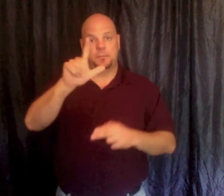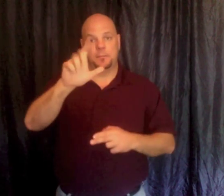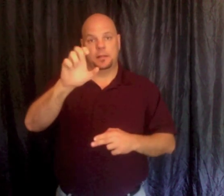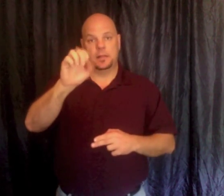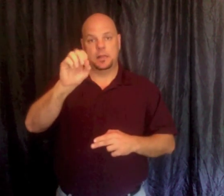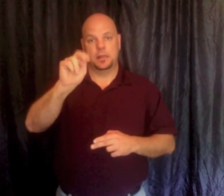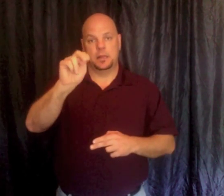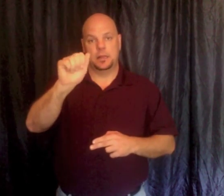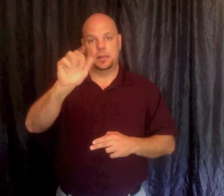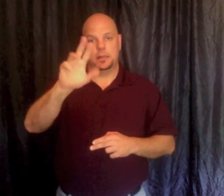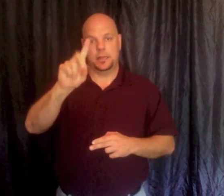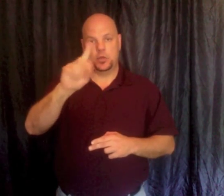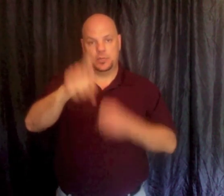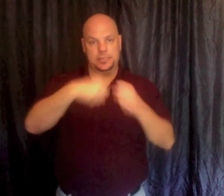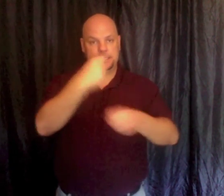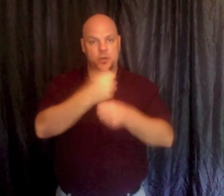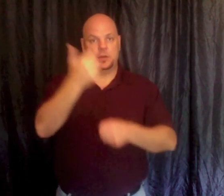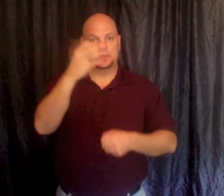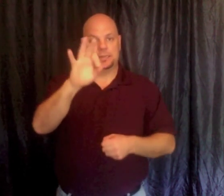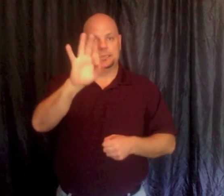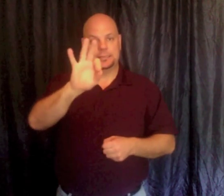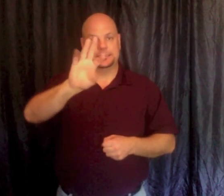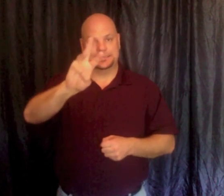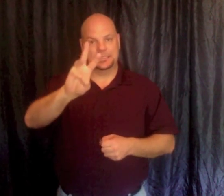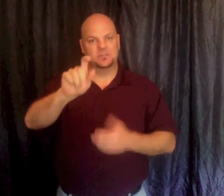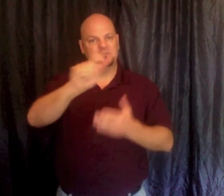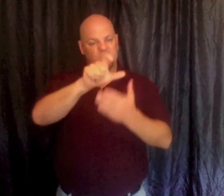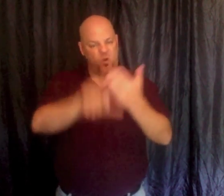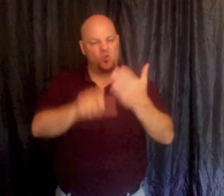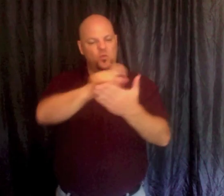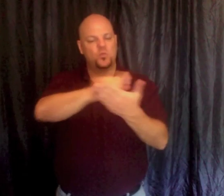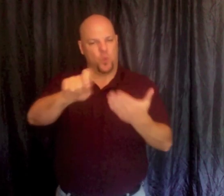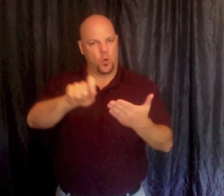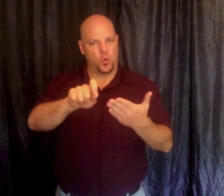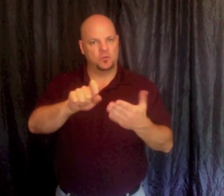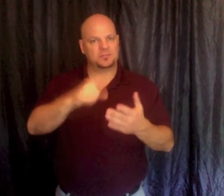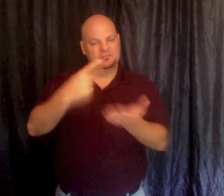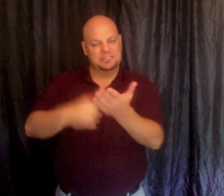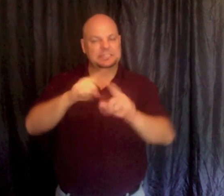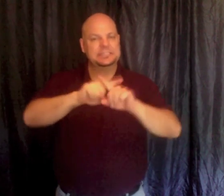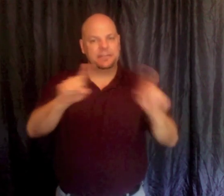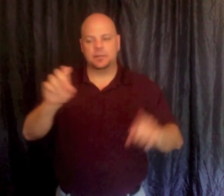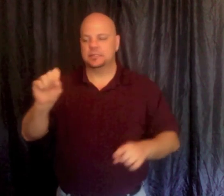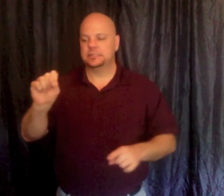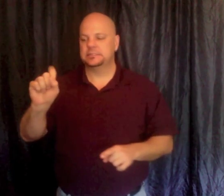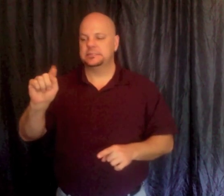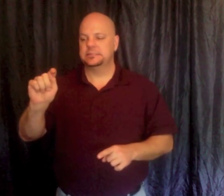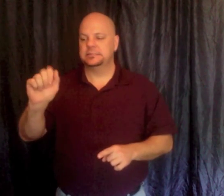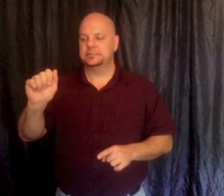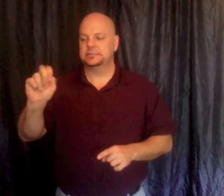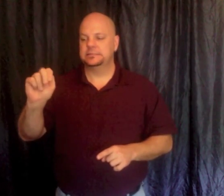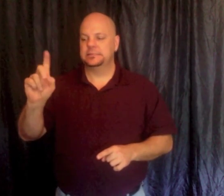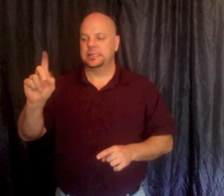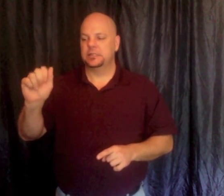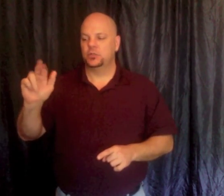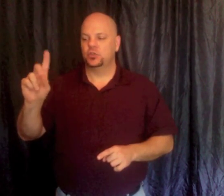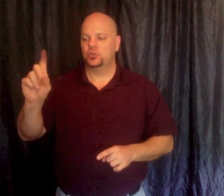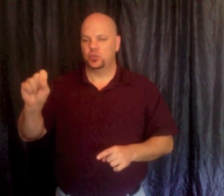wrote an article, and he talked about the difference between standards and boundaries. So the difference is that